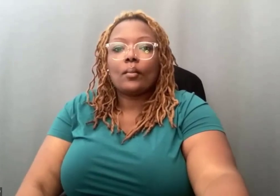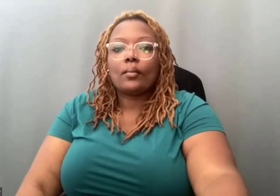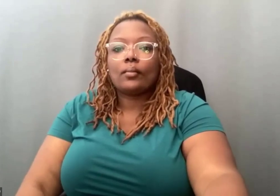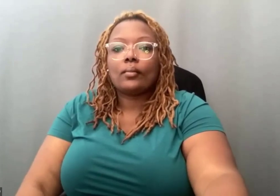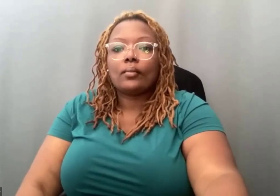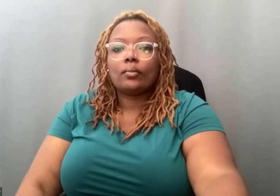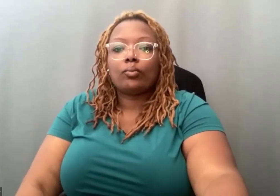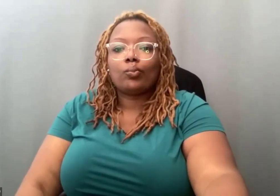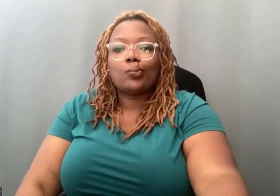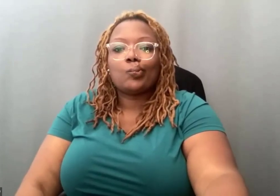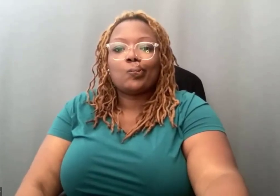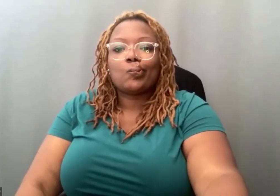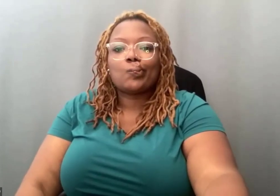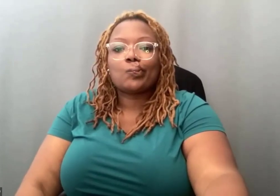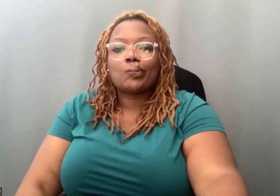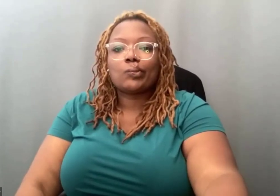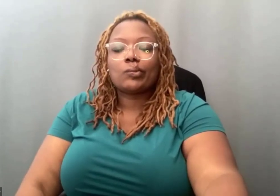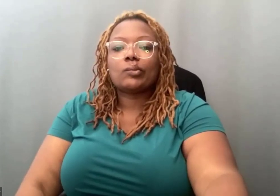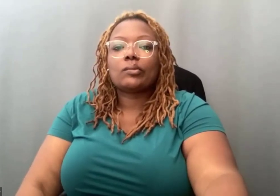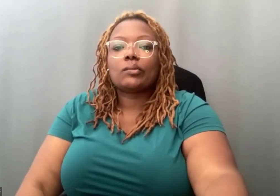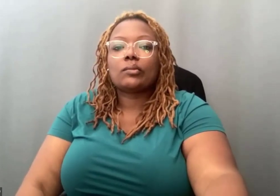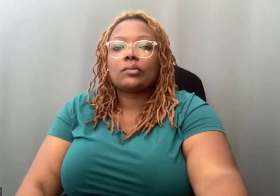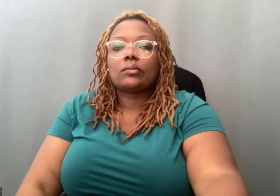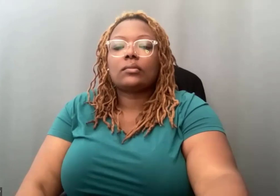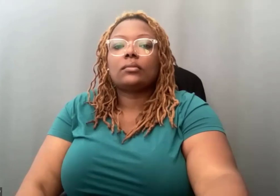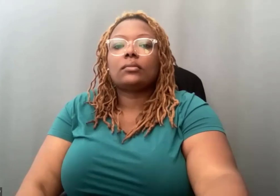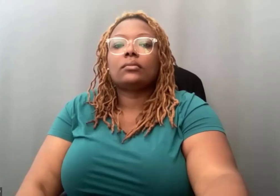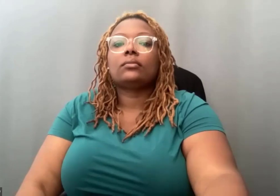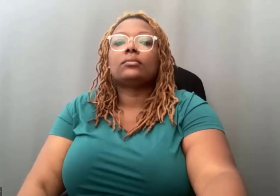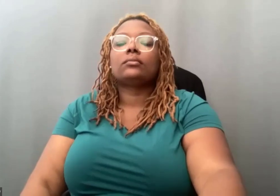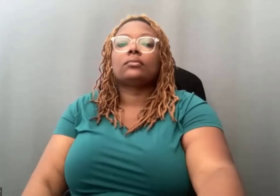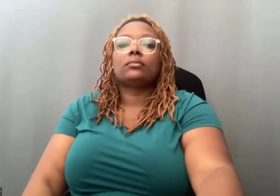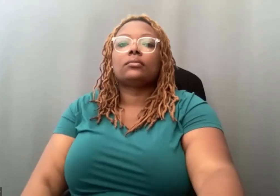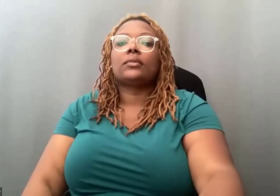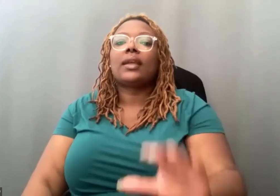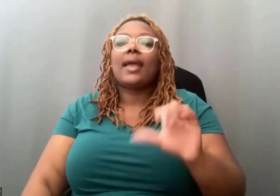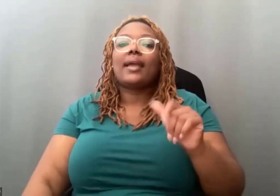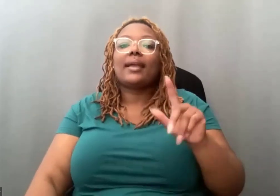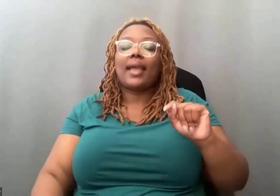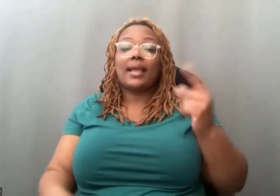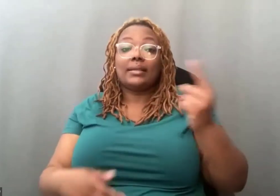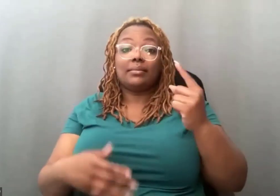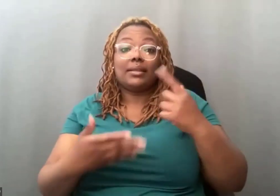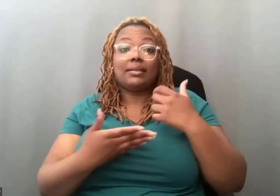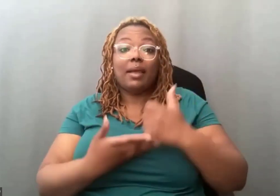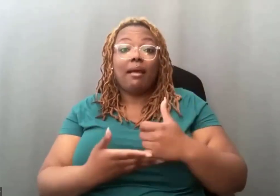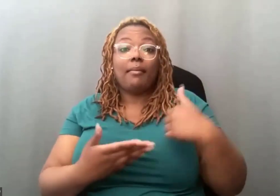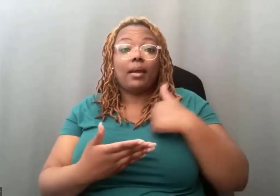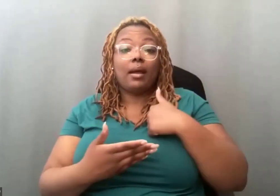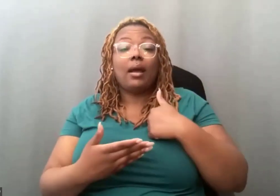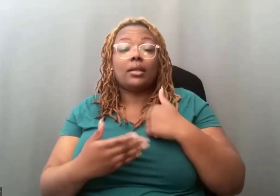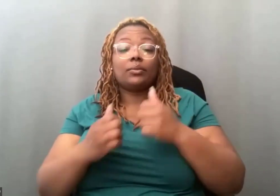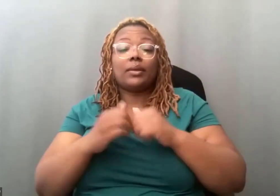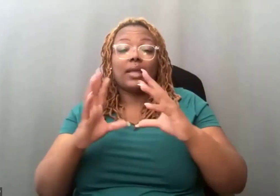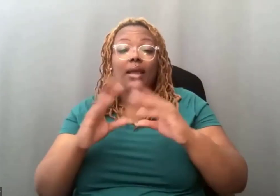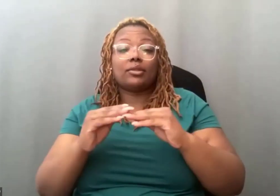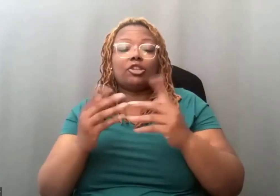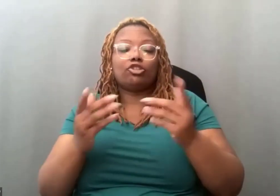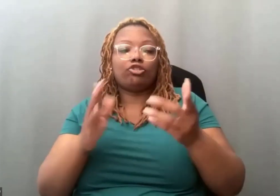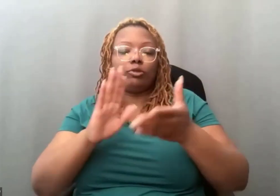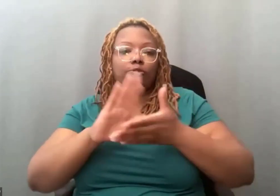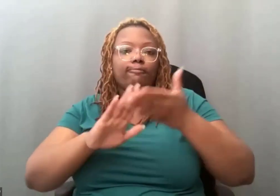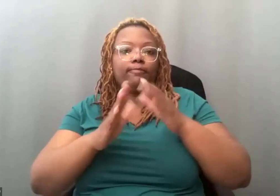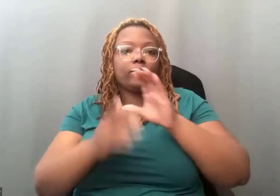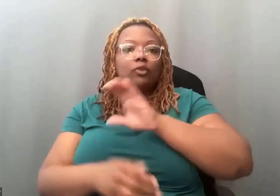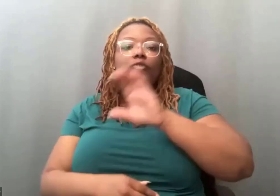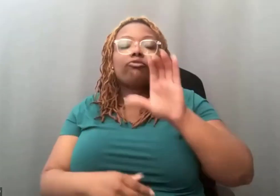Yeah, so something that has been working pretty well with our sessions, which are run through Zoom, is encouraging students to